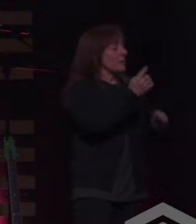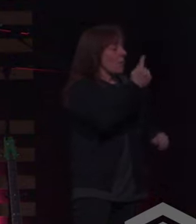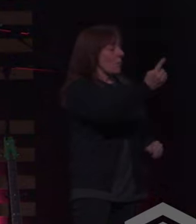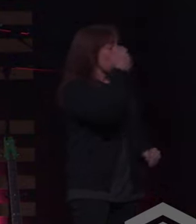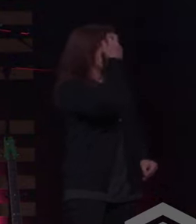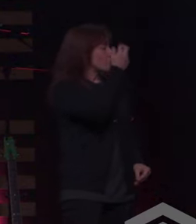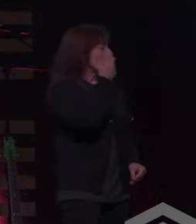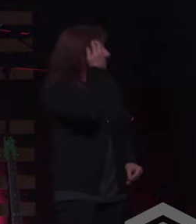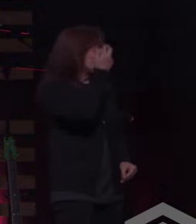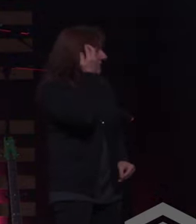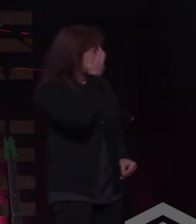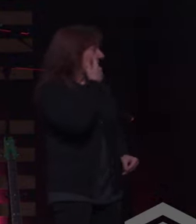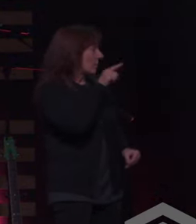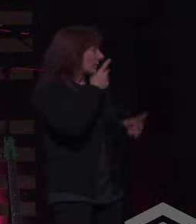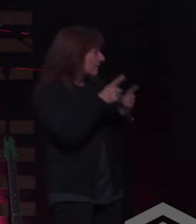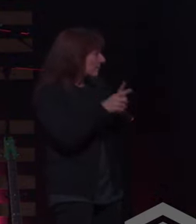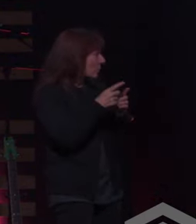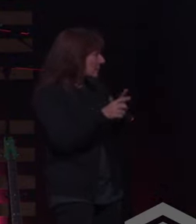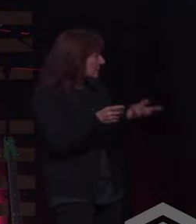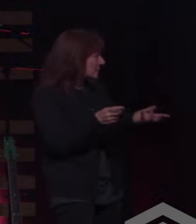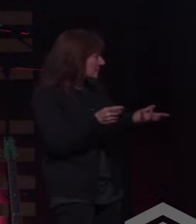of divorce.